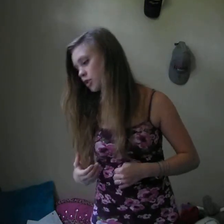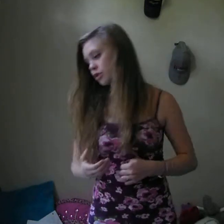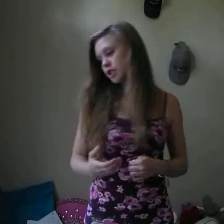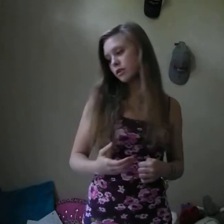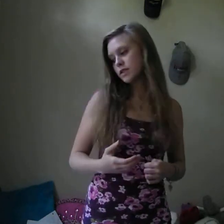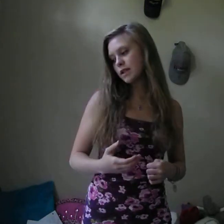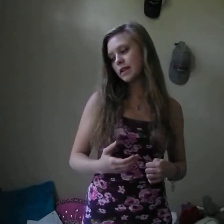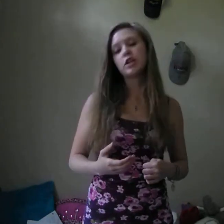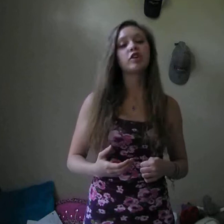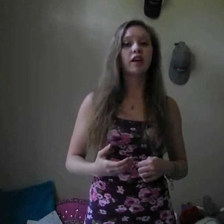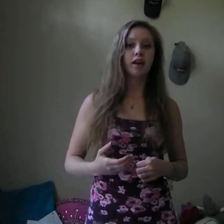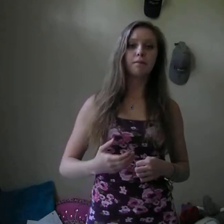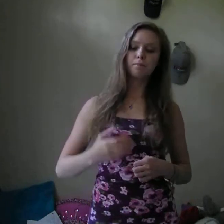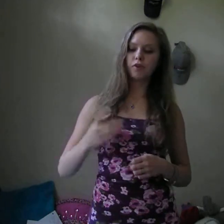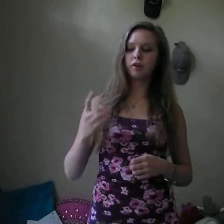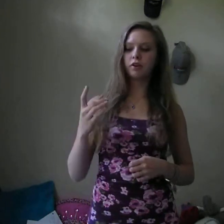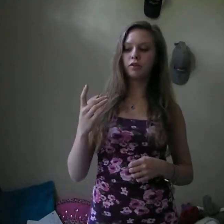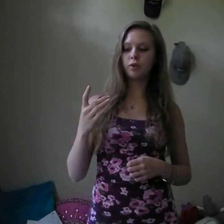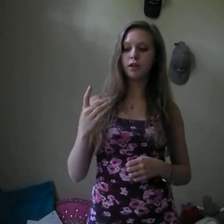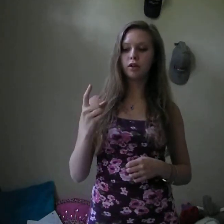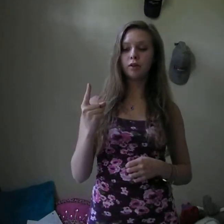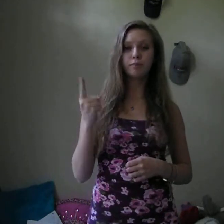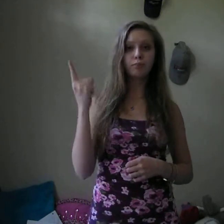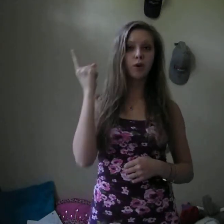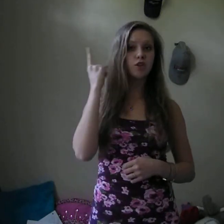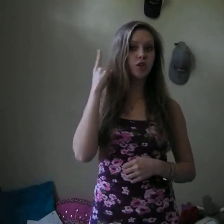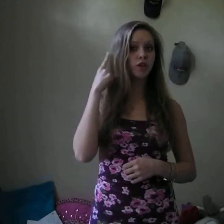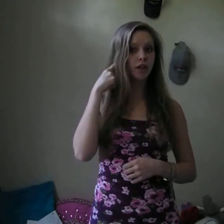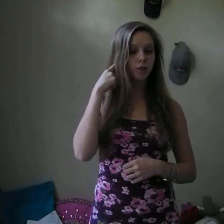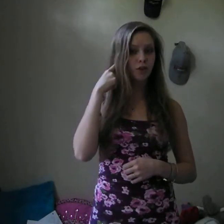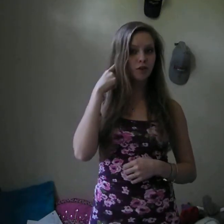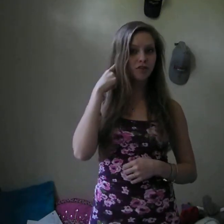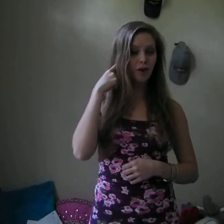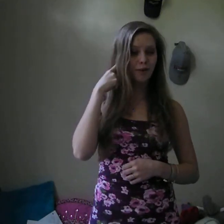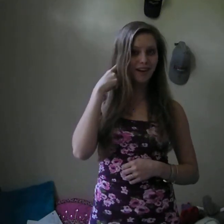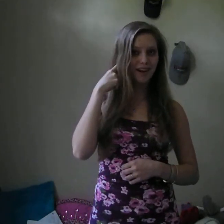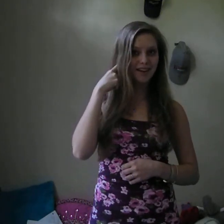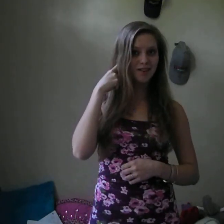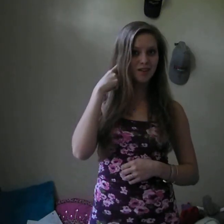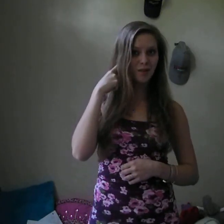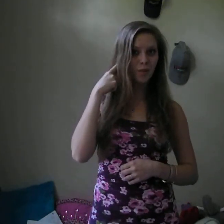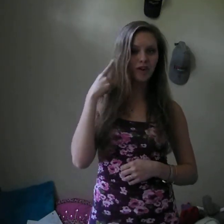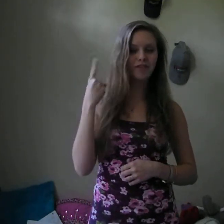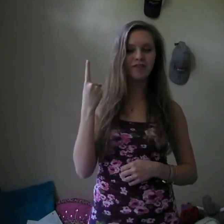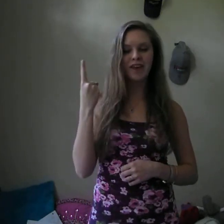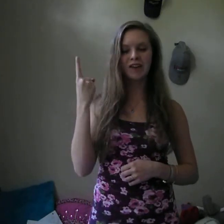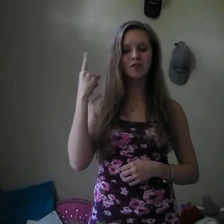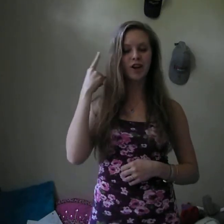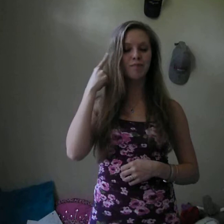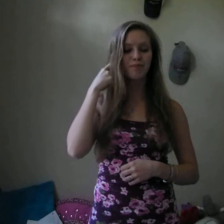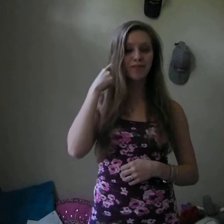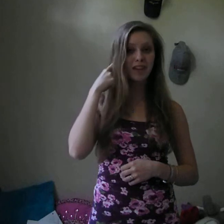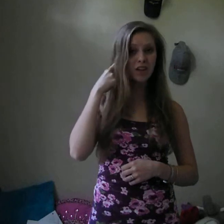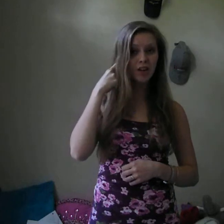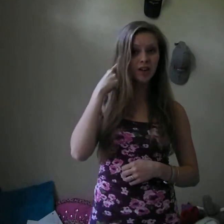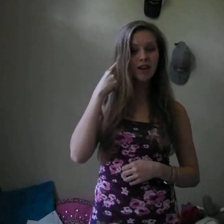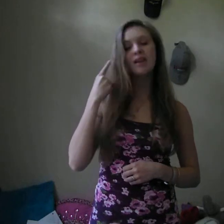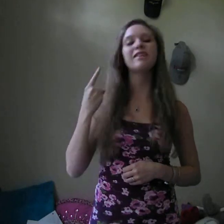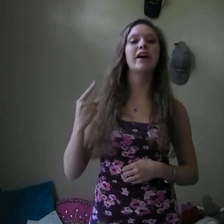shoulder shift, and hear none. You're going to do here, point to your ear with your dominant hand, one hand shape. Here, and then you're